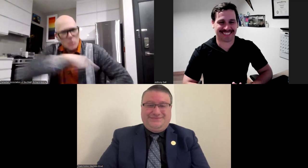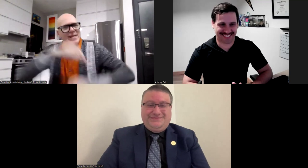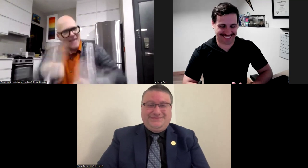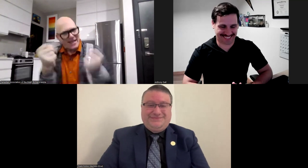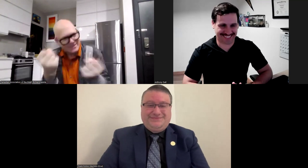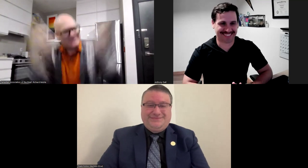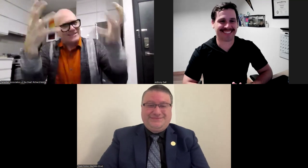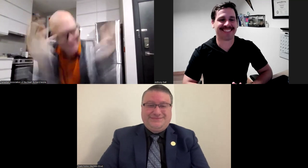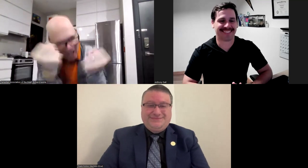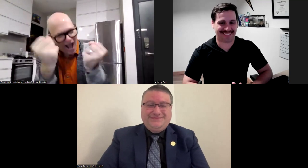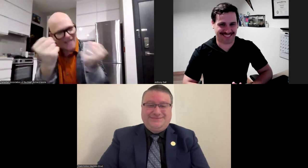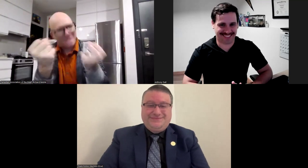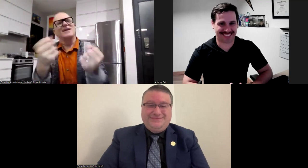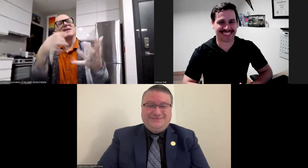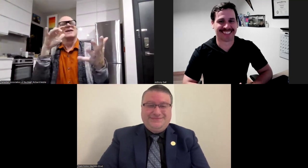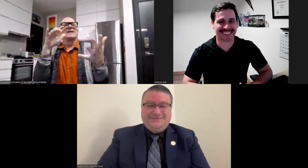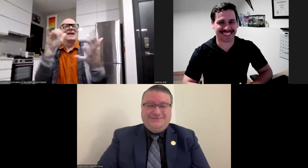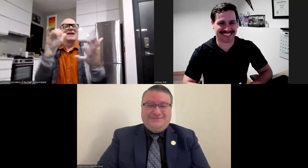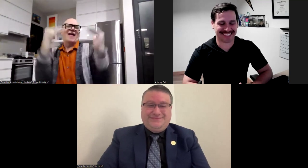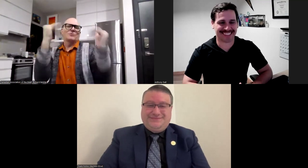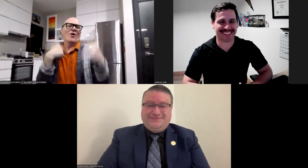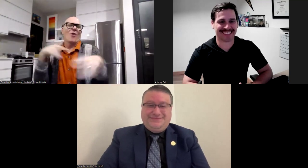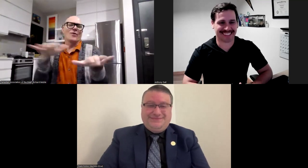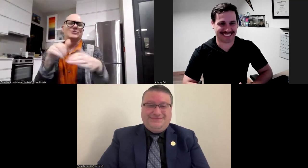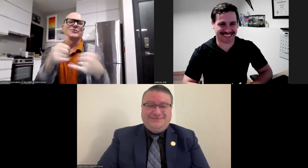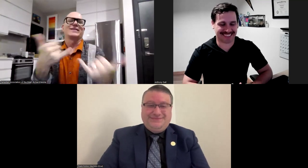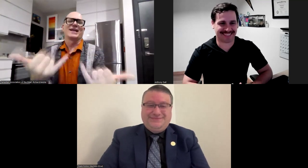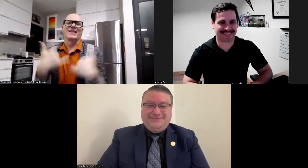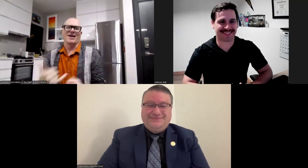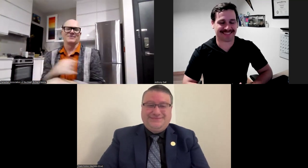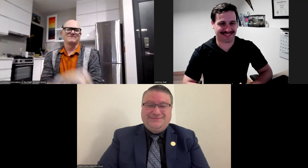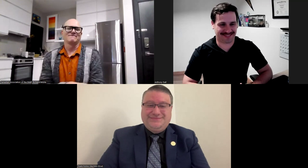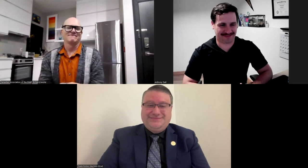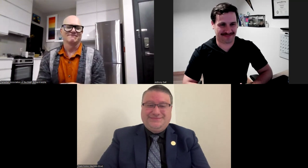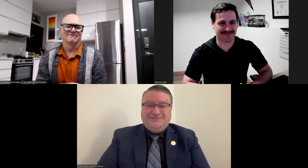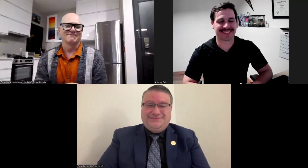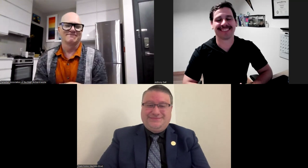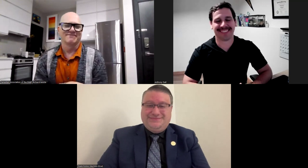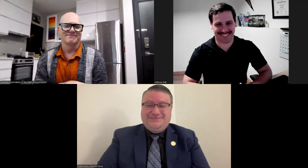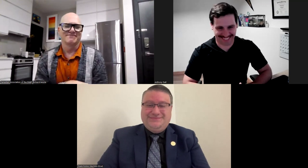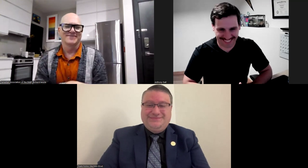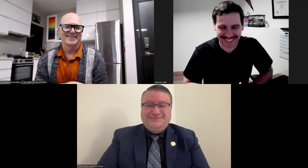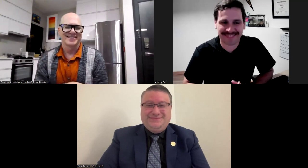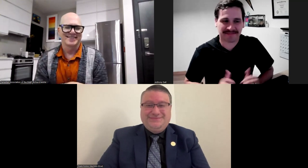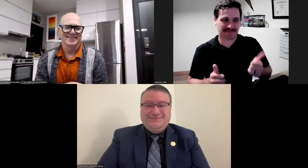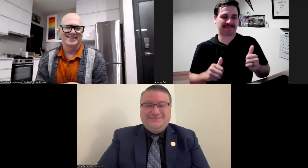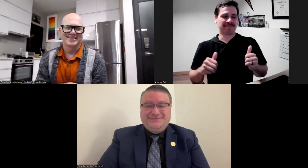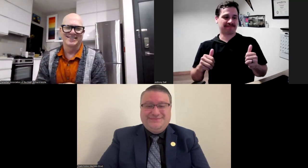you're not making the right choices. Allow these children to sign, allow them access that is free and easy for